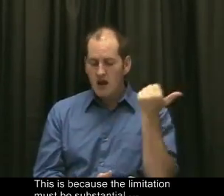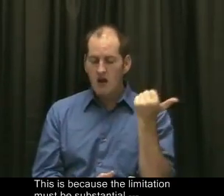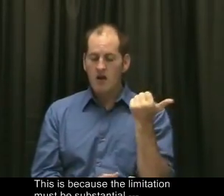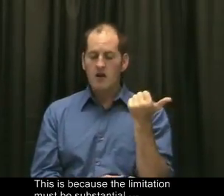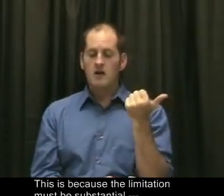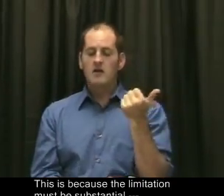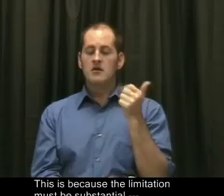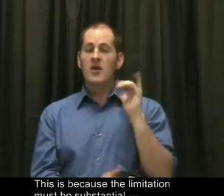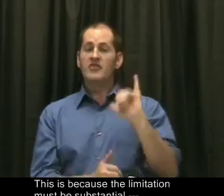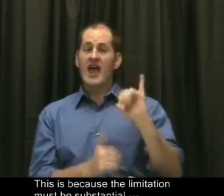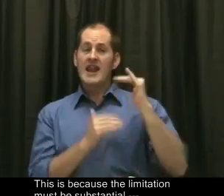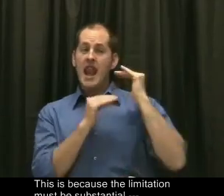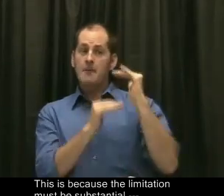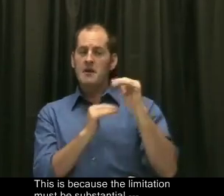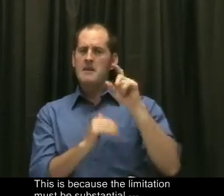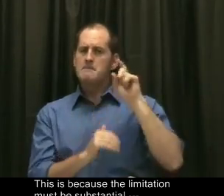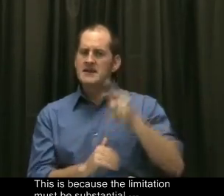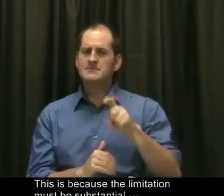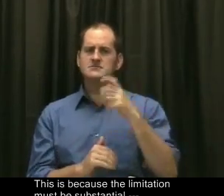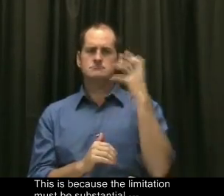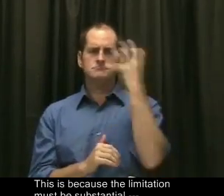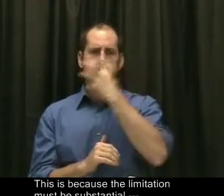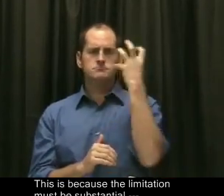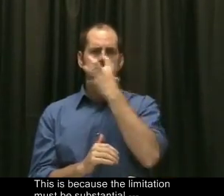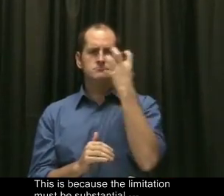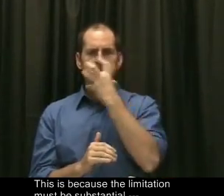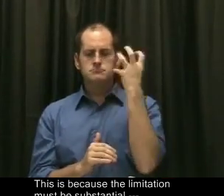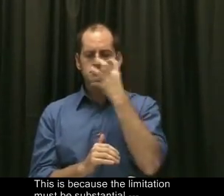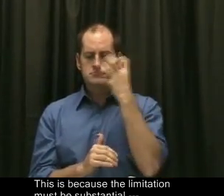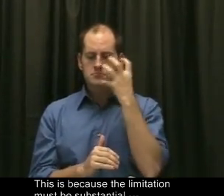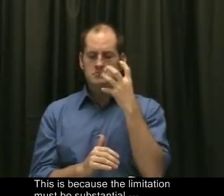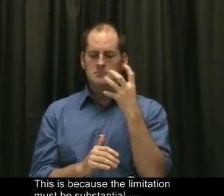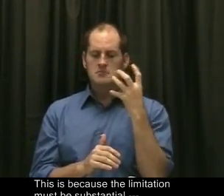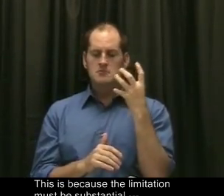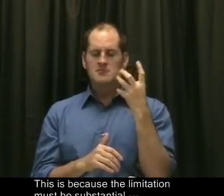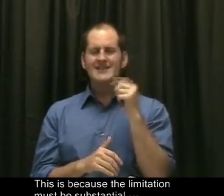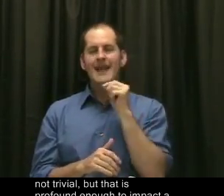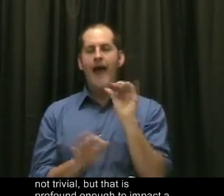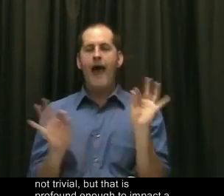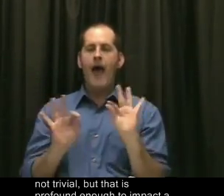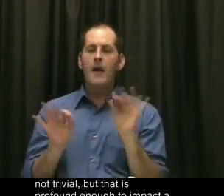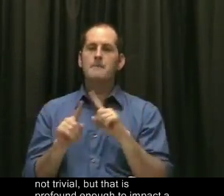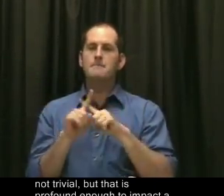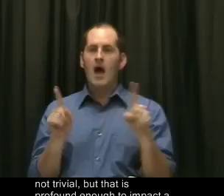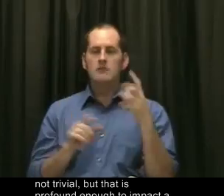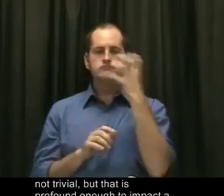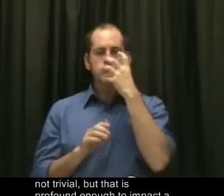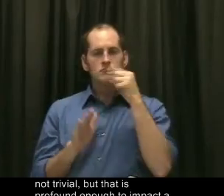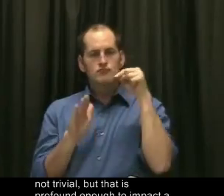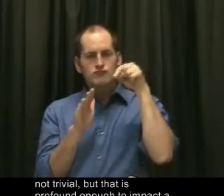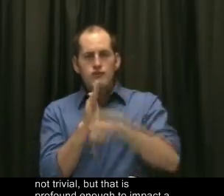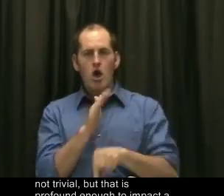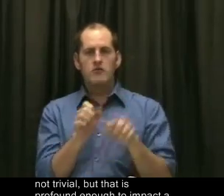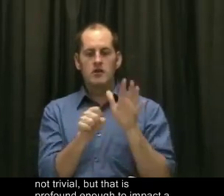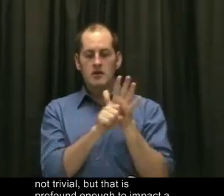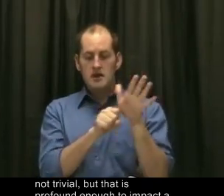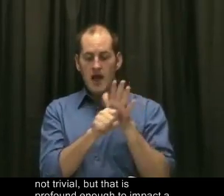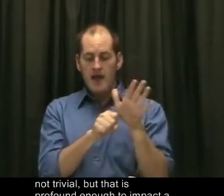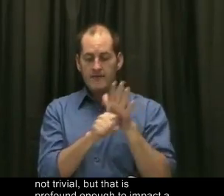This is because the limitation must be substantial, not trivial, but that